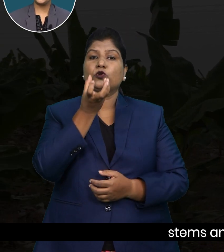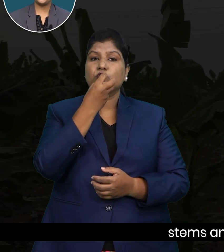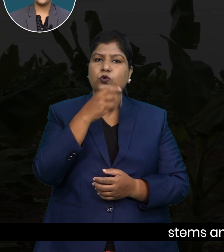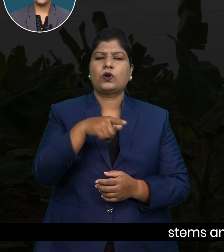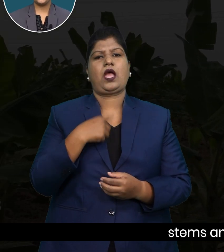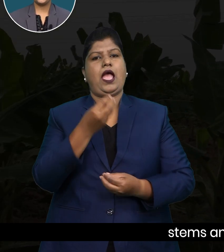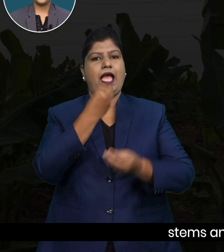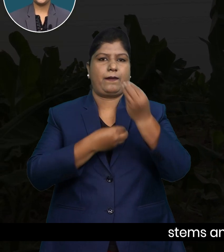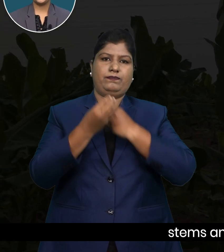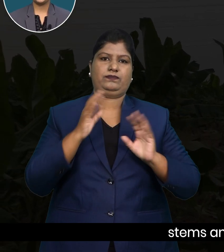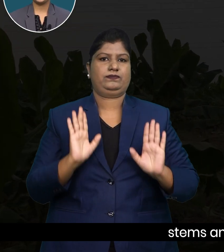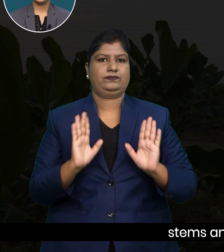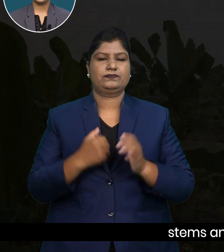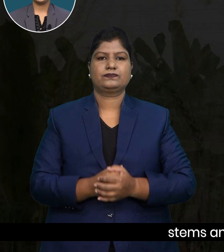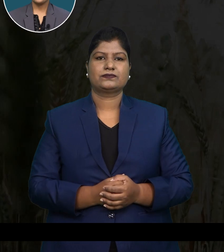are edible.